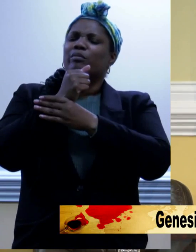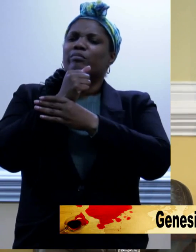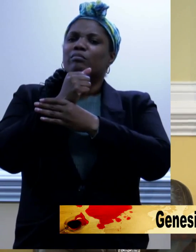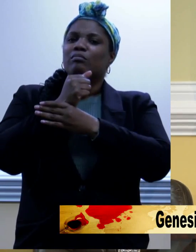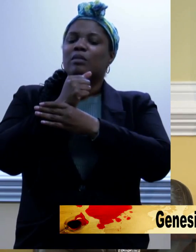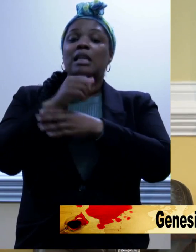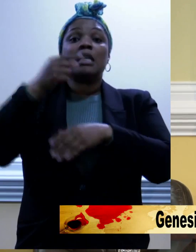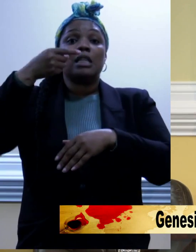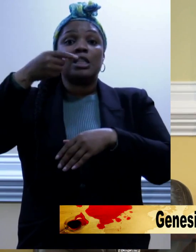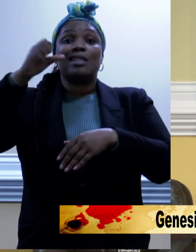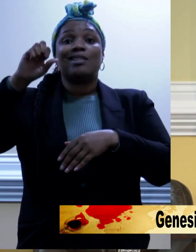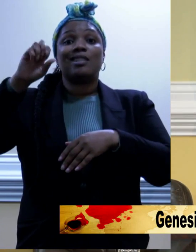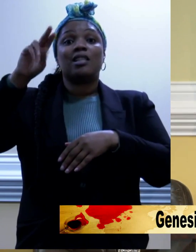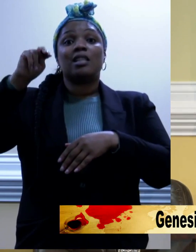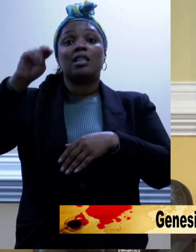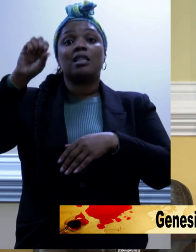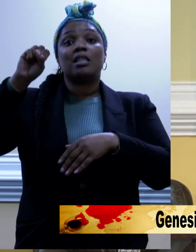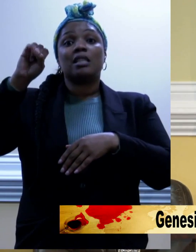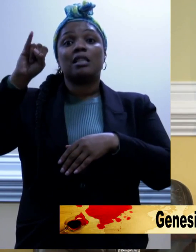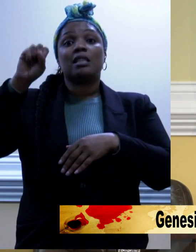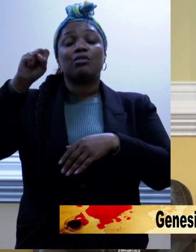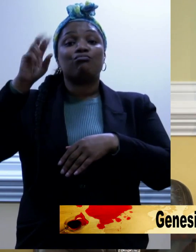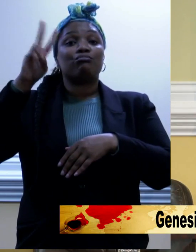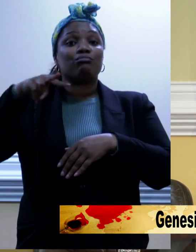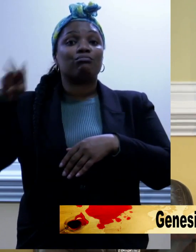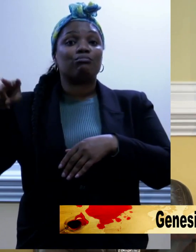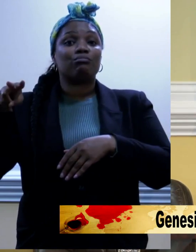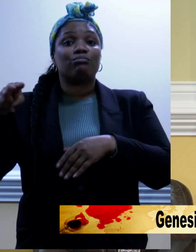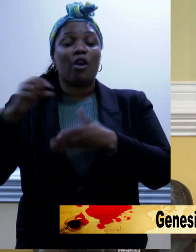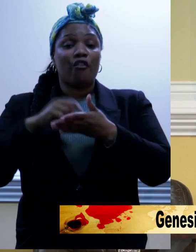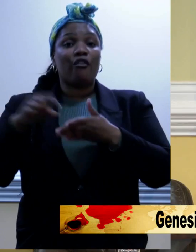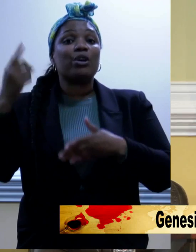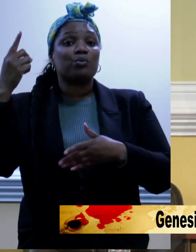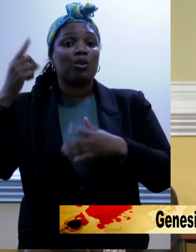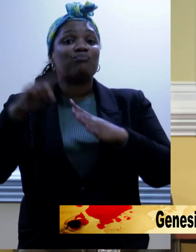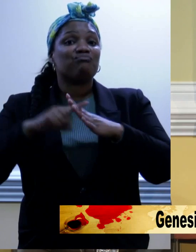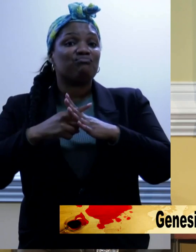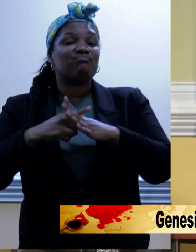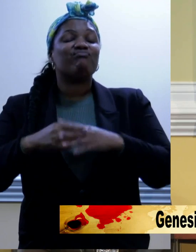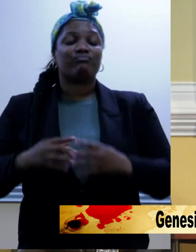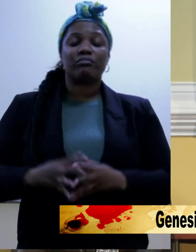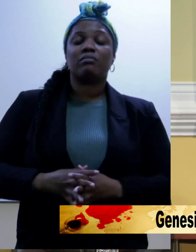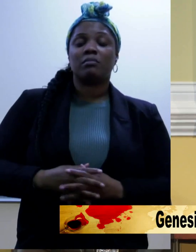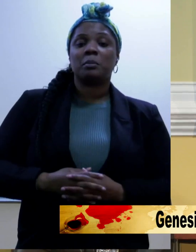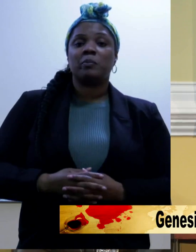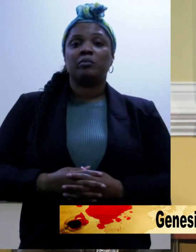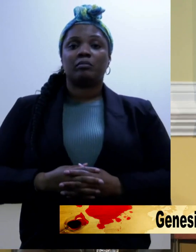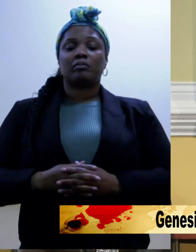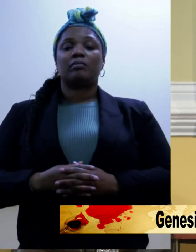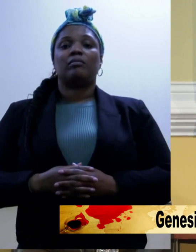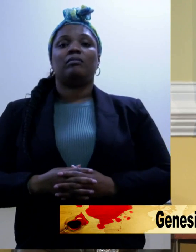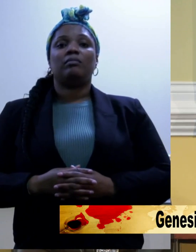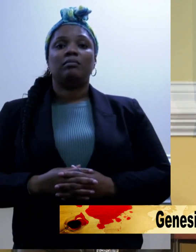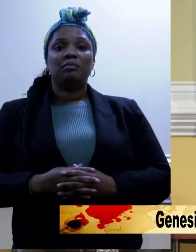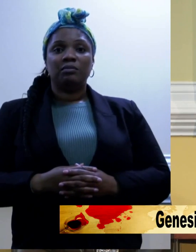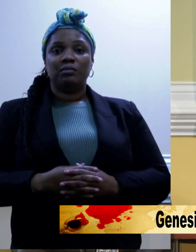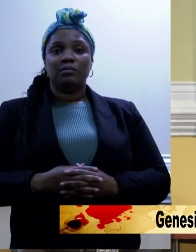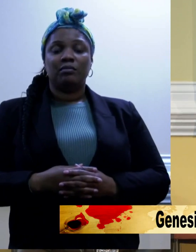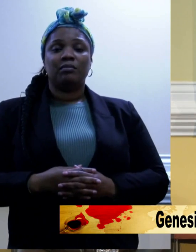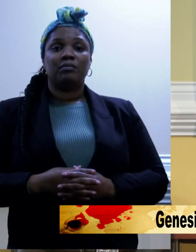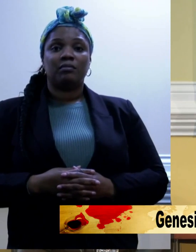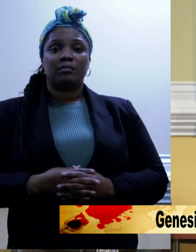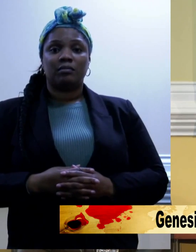Genesis 22, and we're going to start reading at verse 1. Genesis 22 and verse 1.